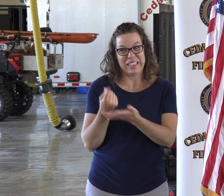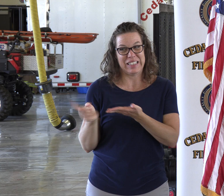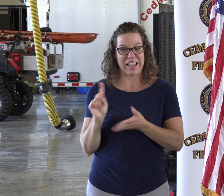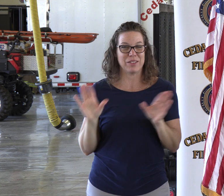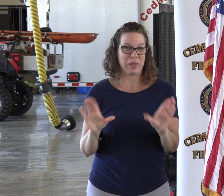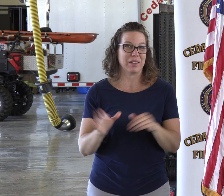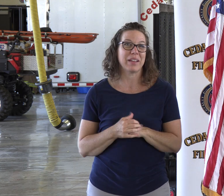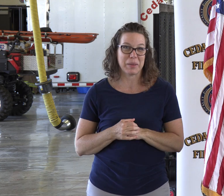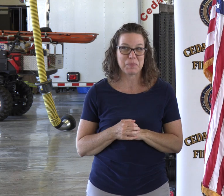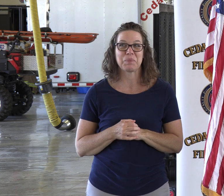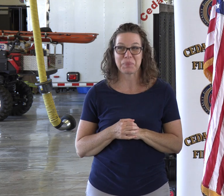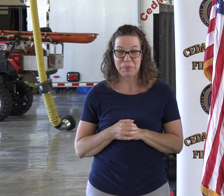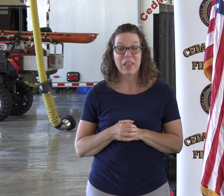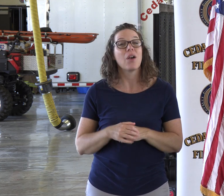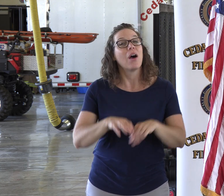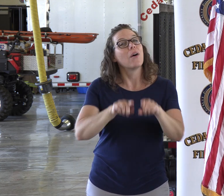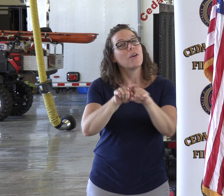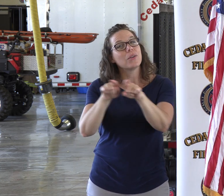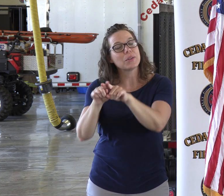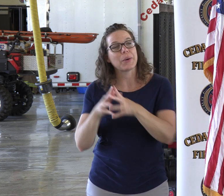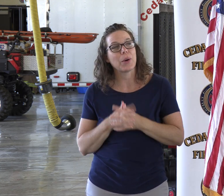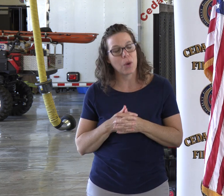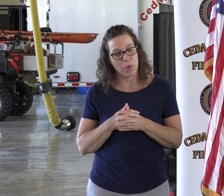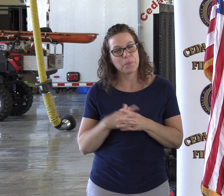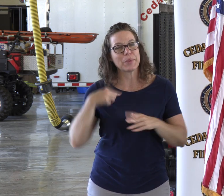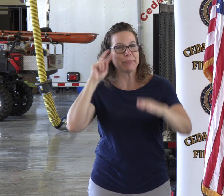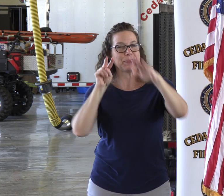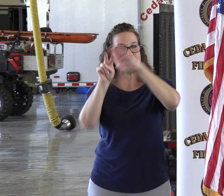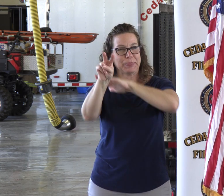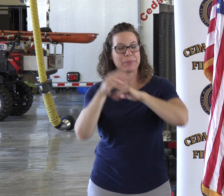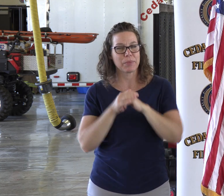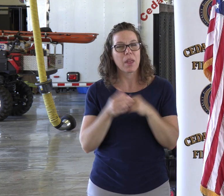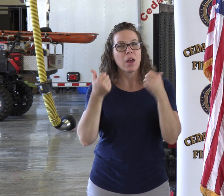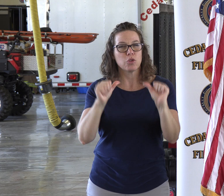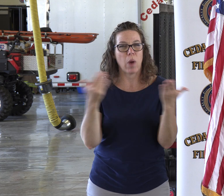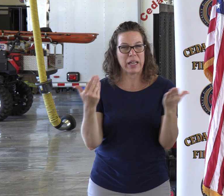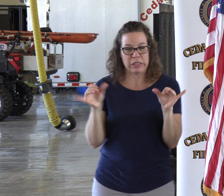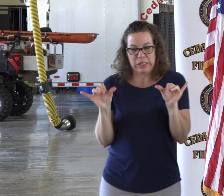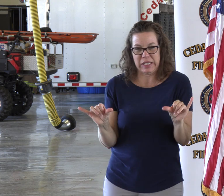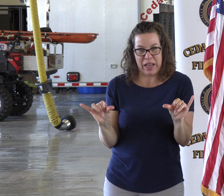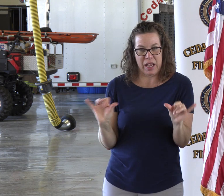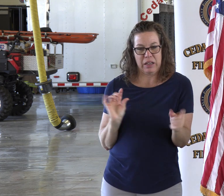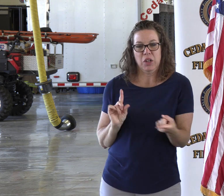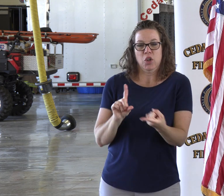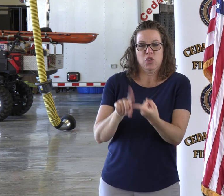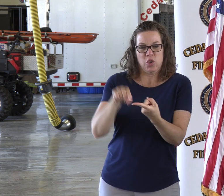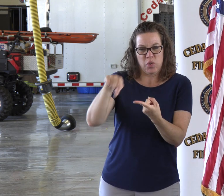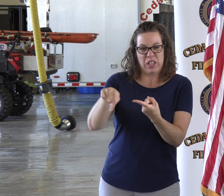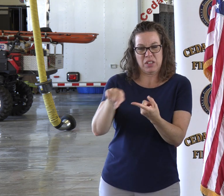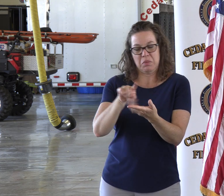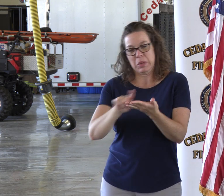Sunday. We also have a projection. We're going to try to be here through this coming week up